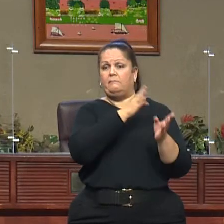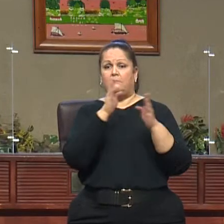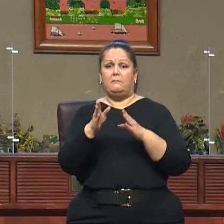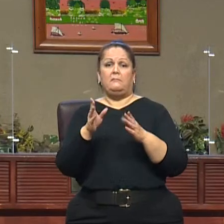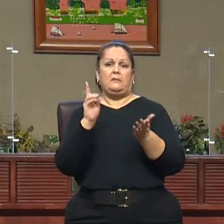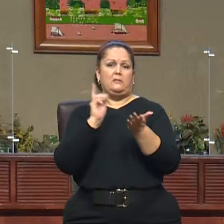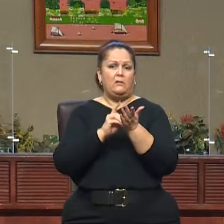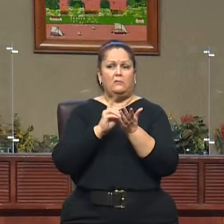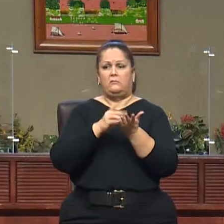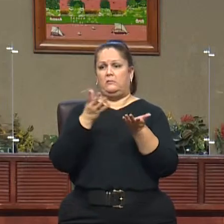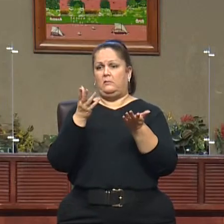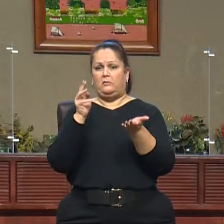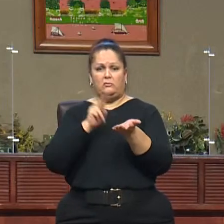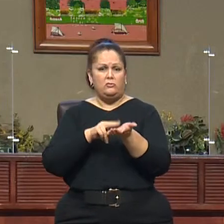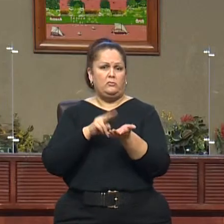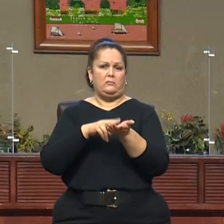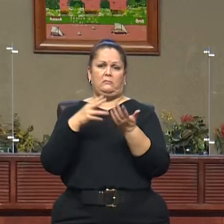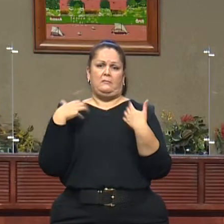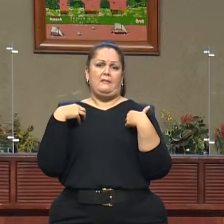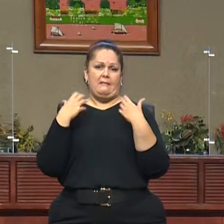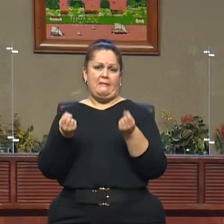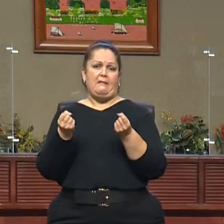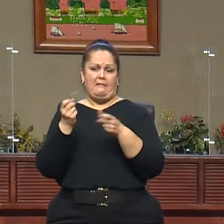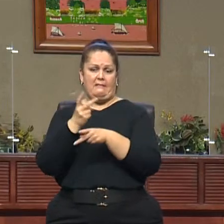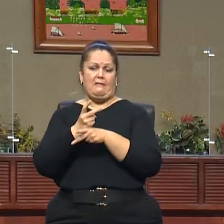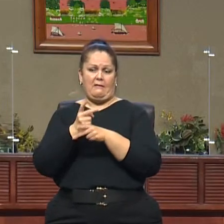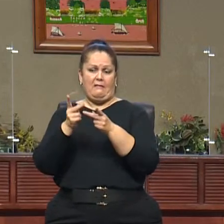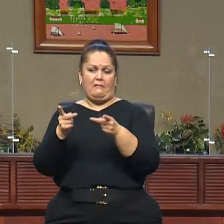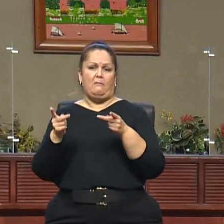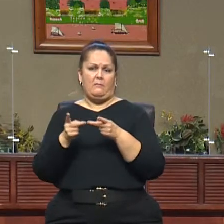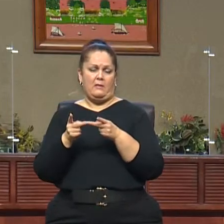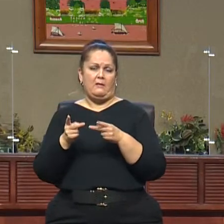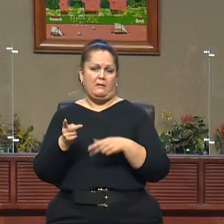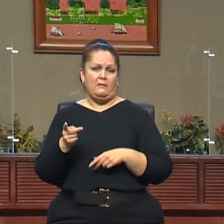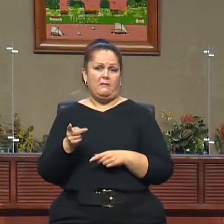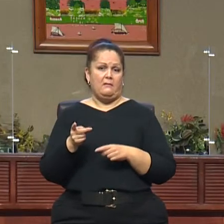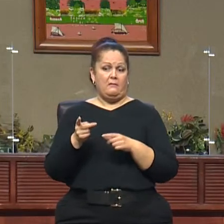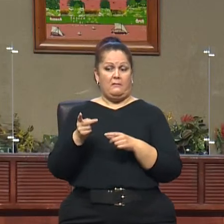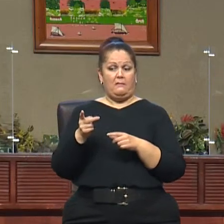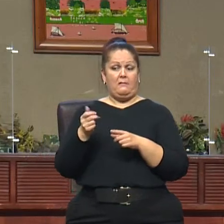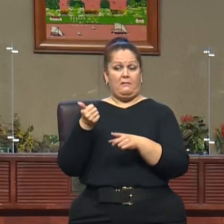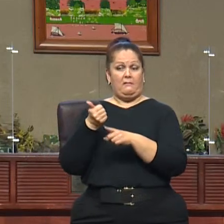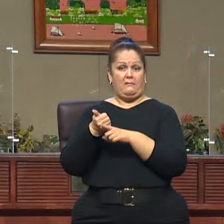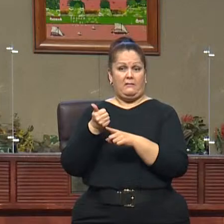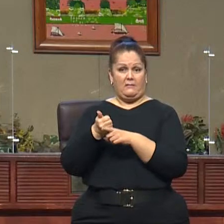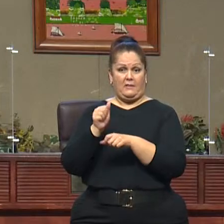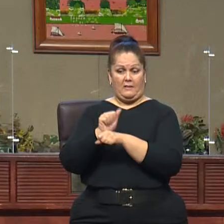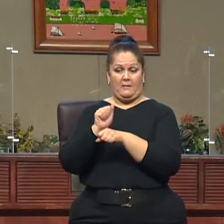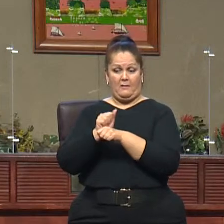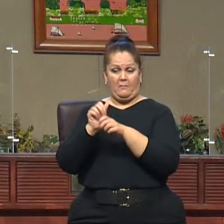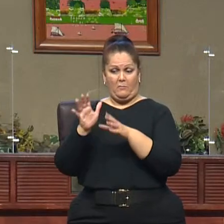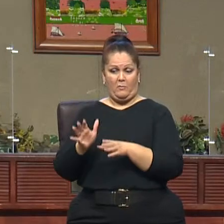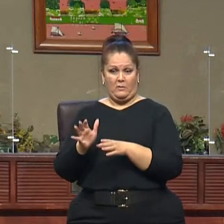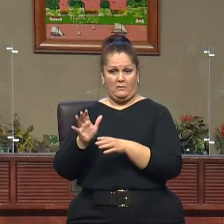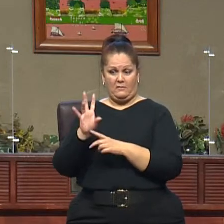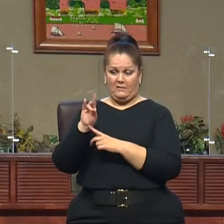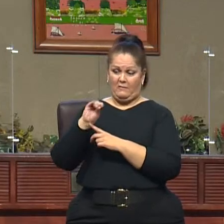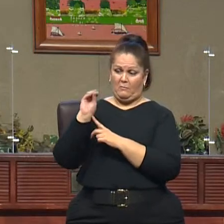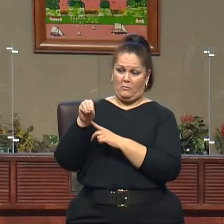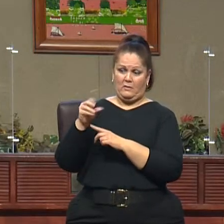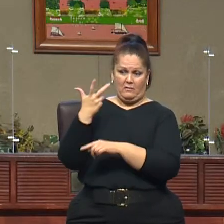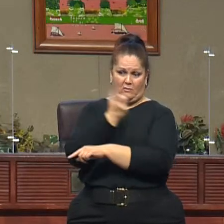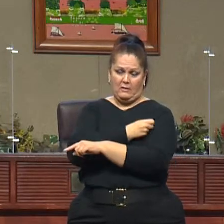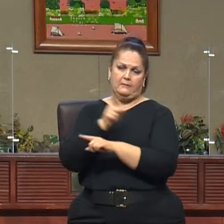itself, we probably don't have 70% of the healthcare workers who have been inoculated. So we have